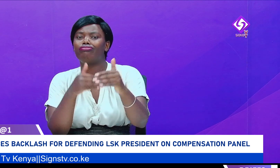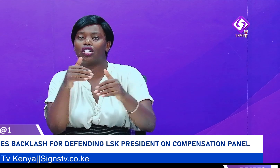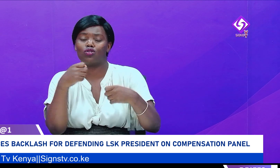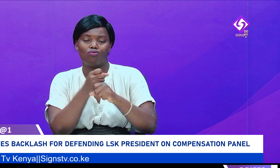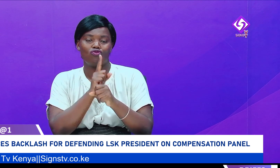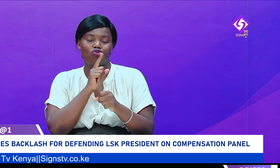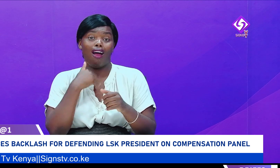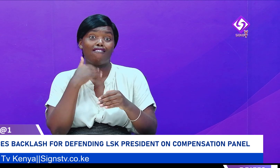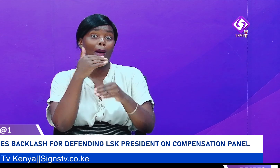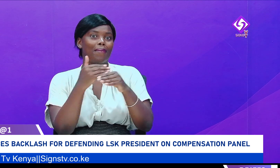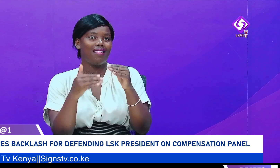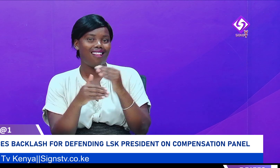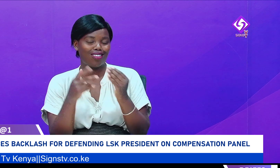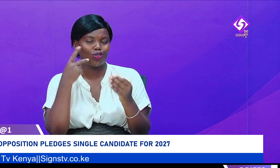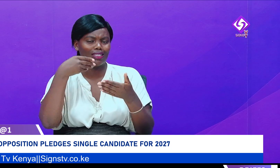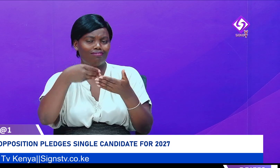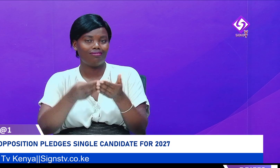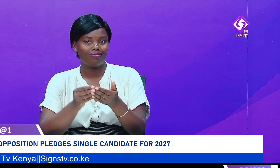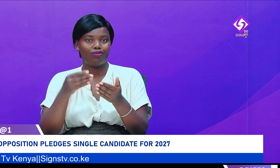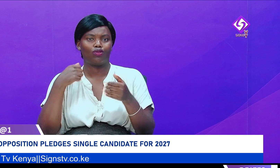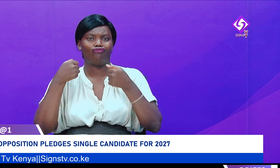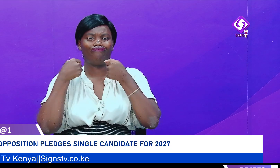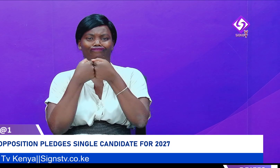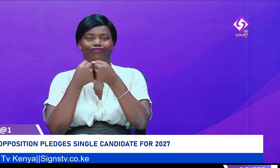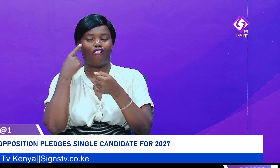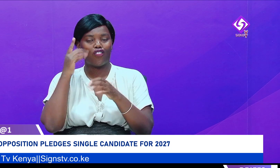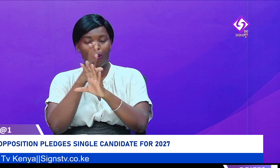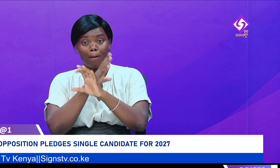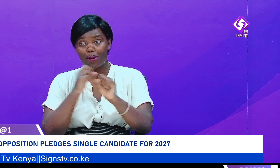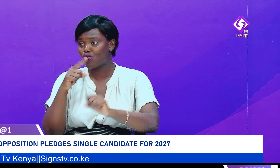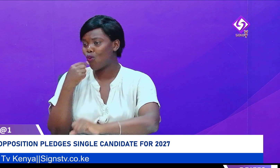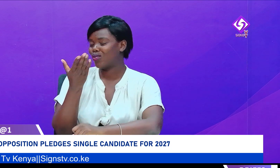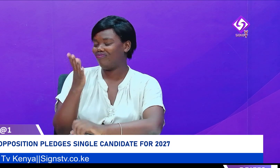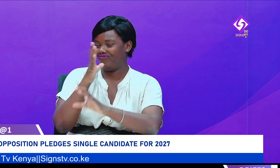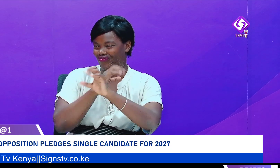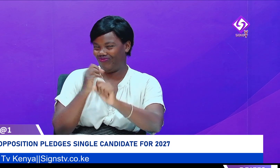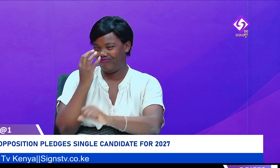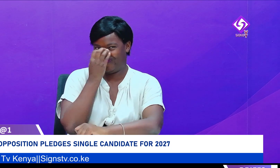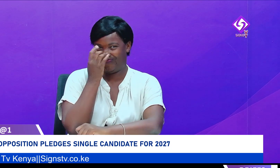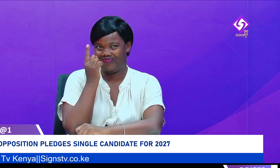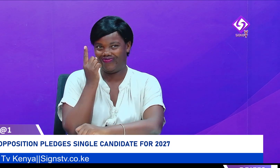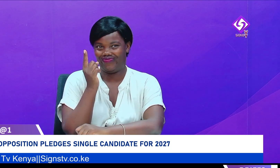a formidable ticket to challenge President William Ruto.